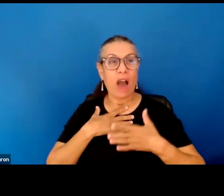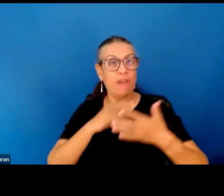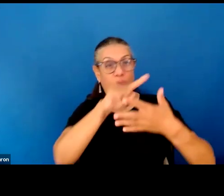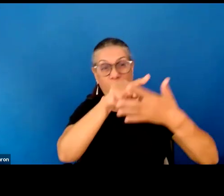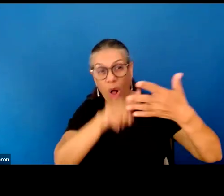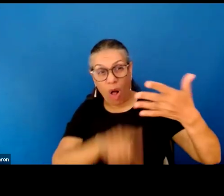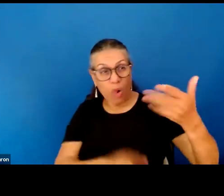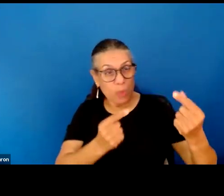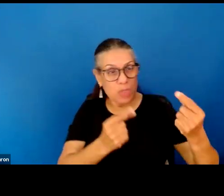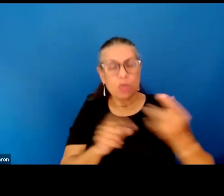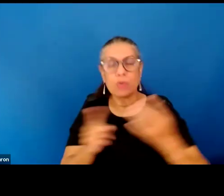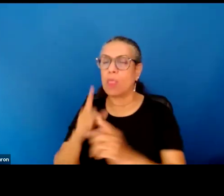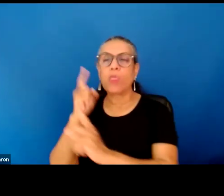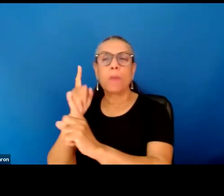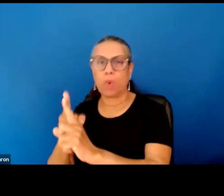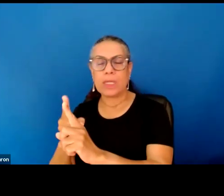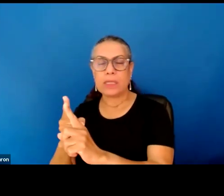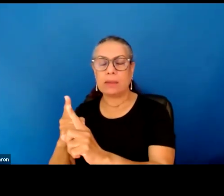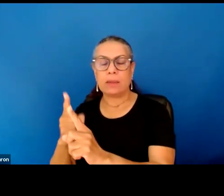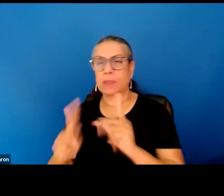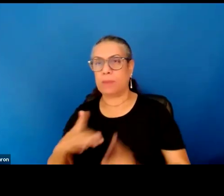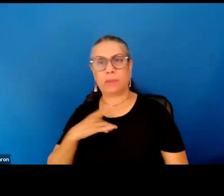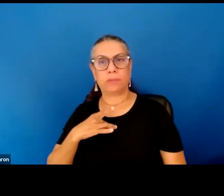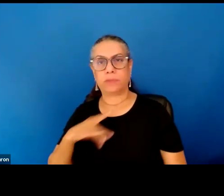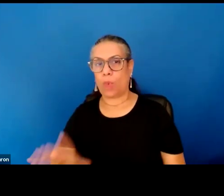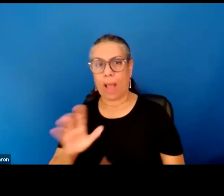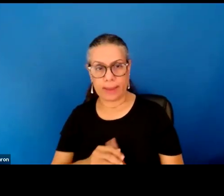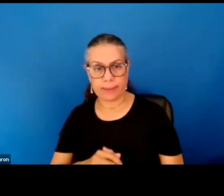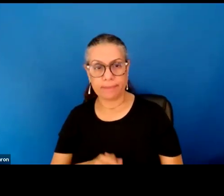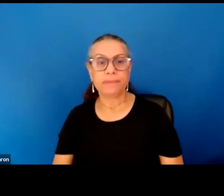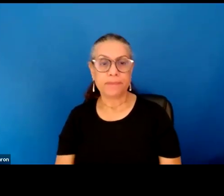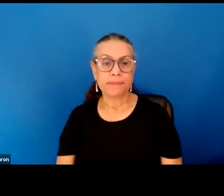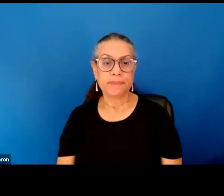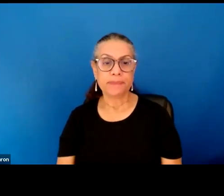thing that needed to change, if there was going to be something to change.